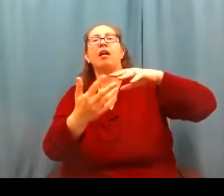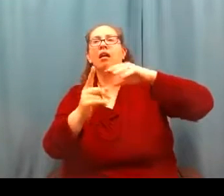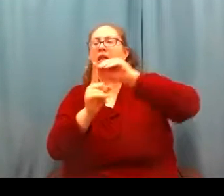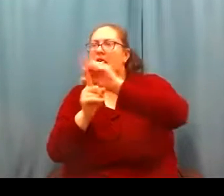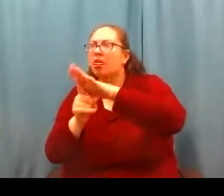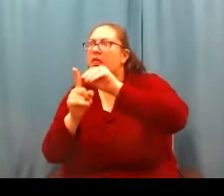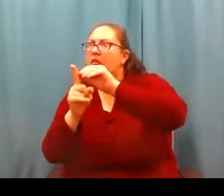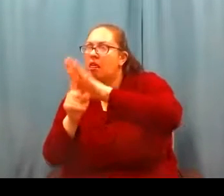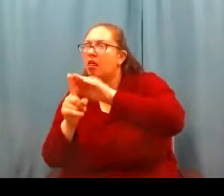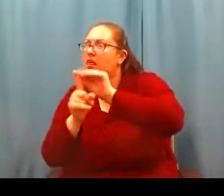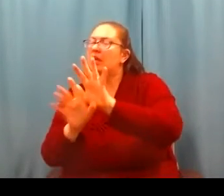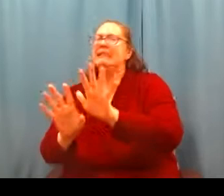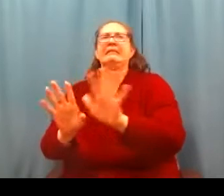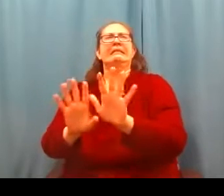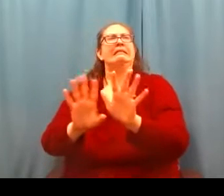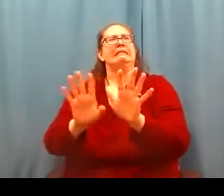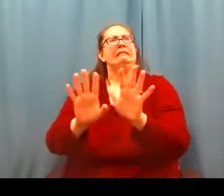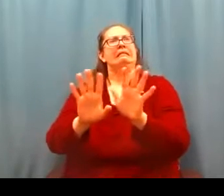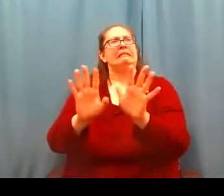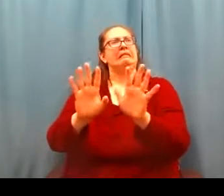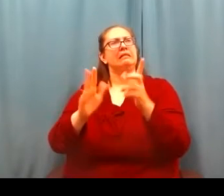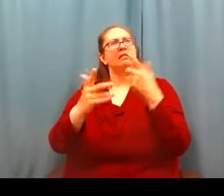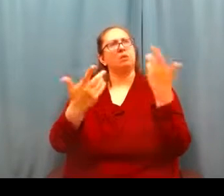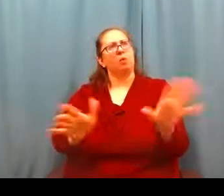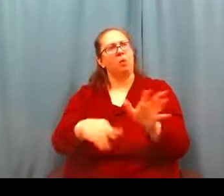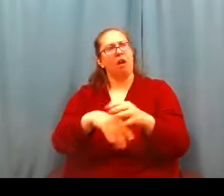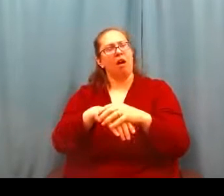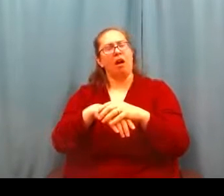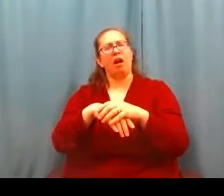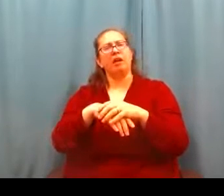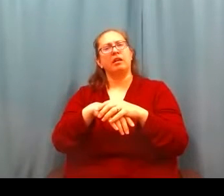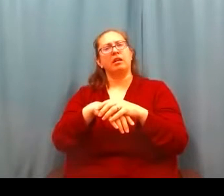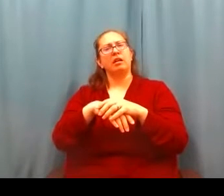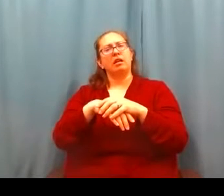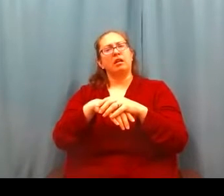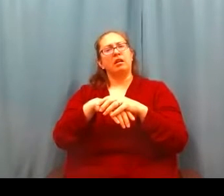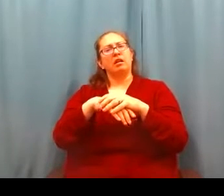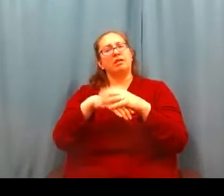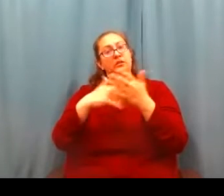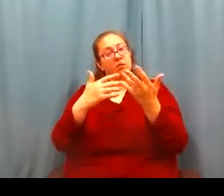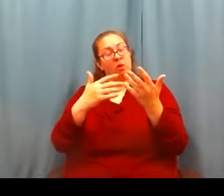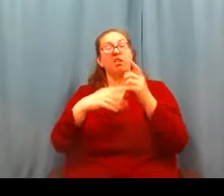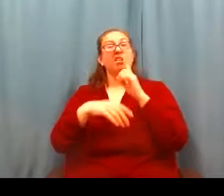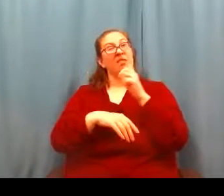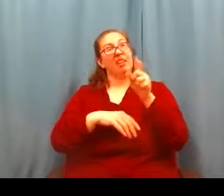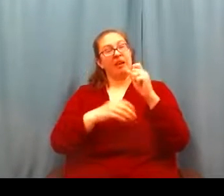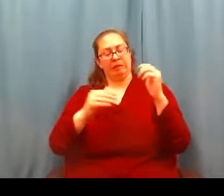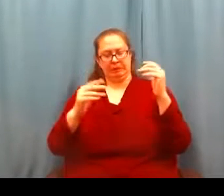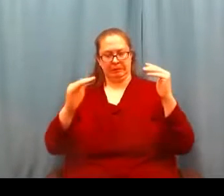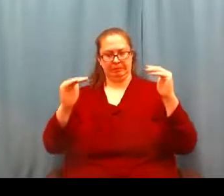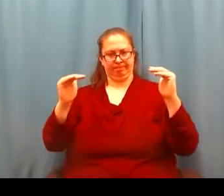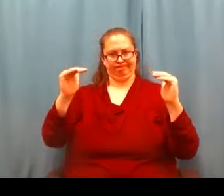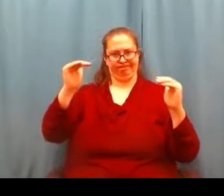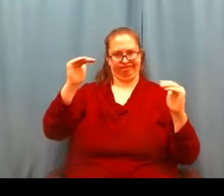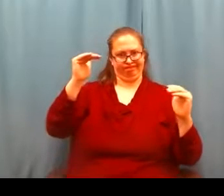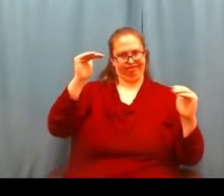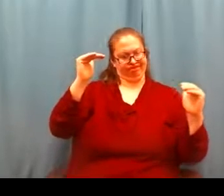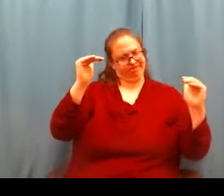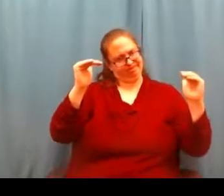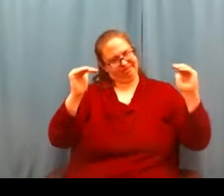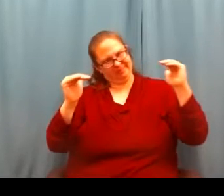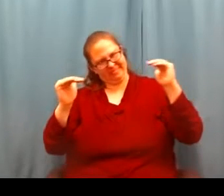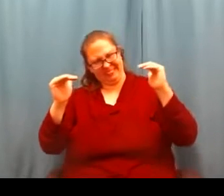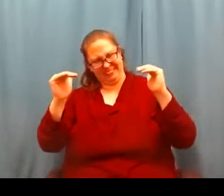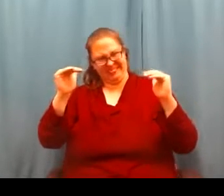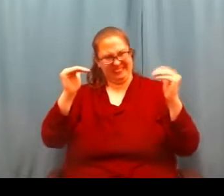exposure to COVID-19. So this is a balancing act here of trying to just crack the door open. I